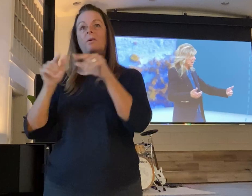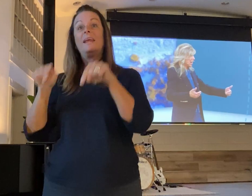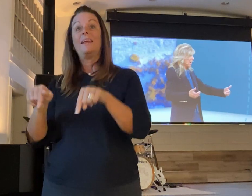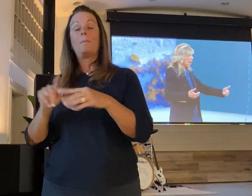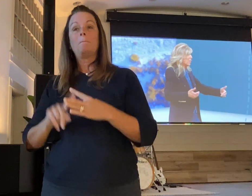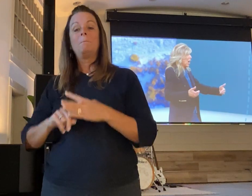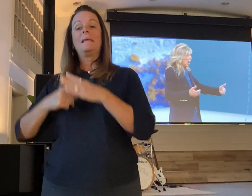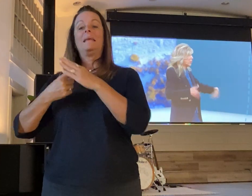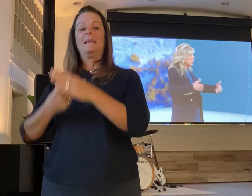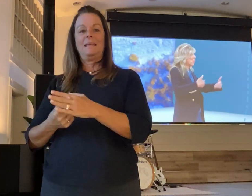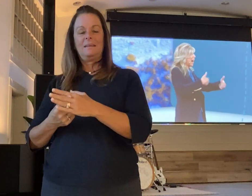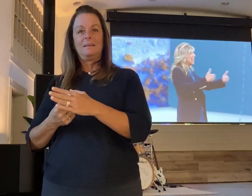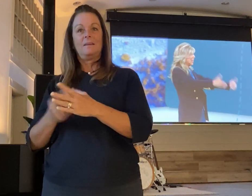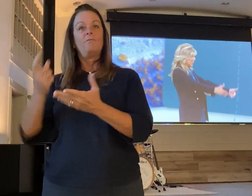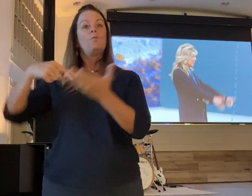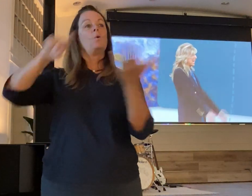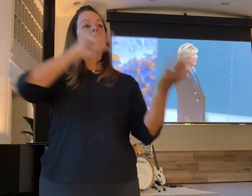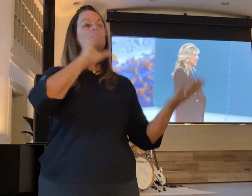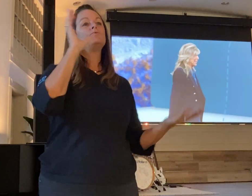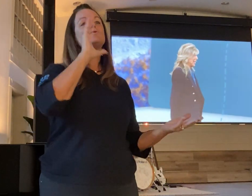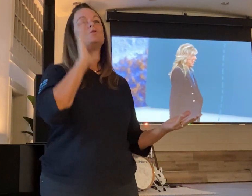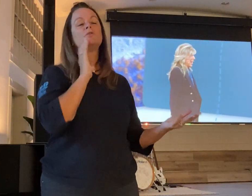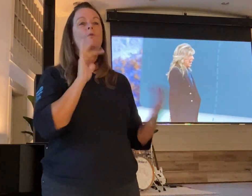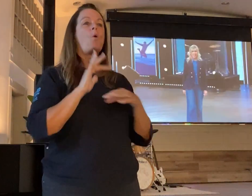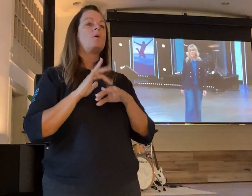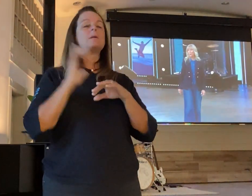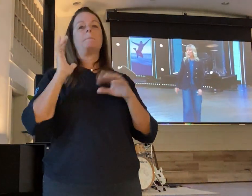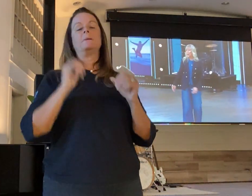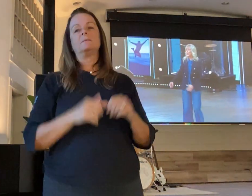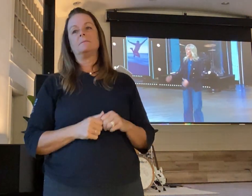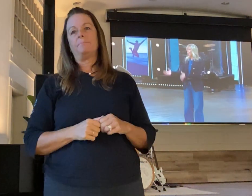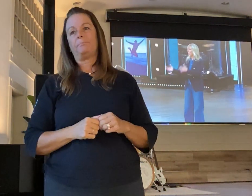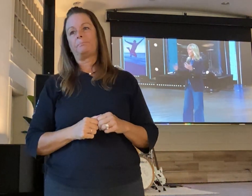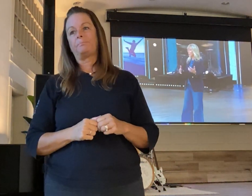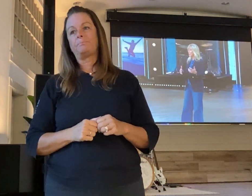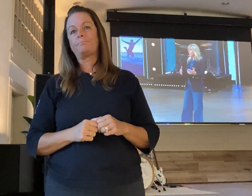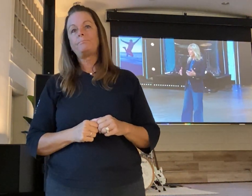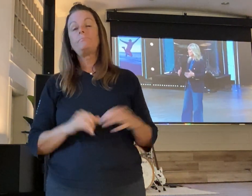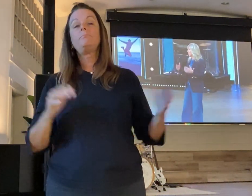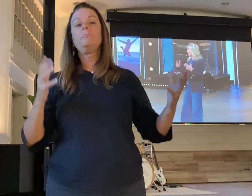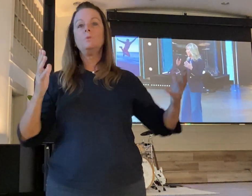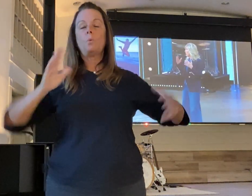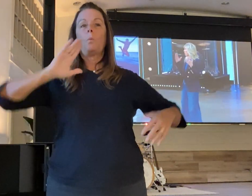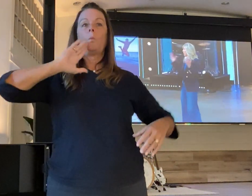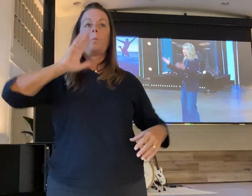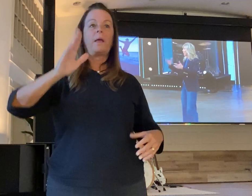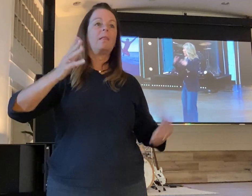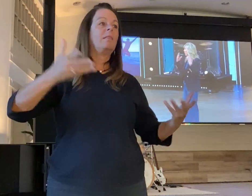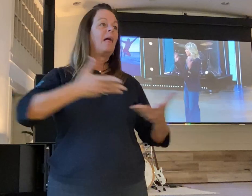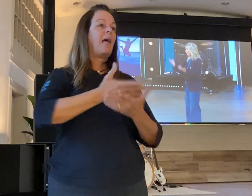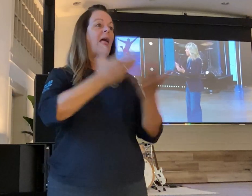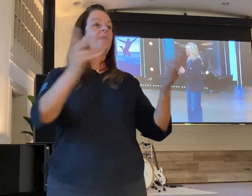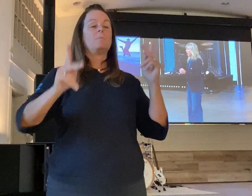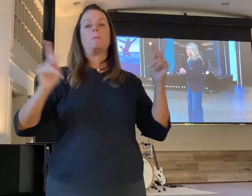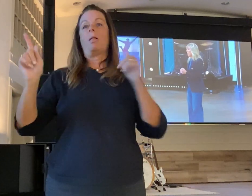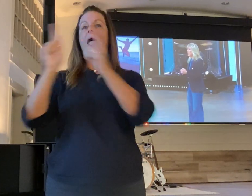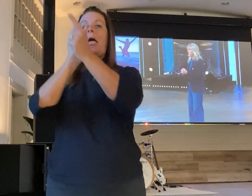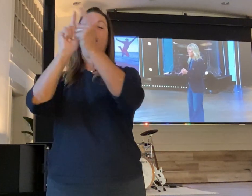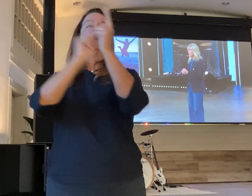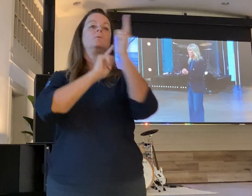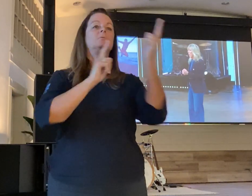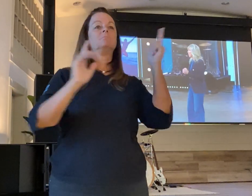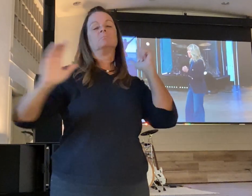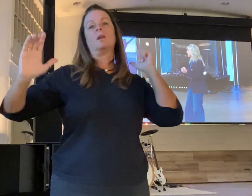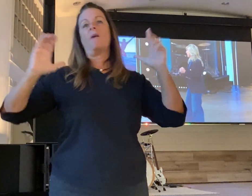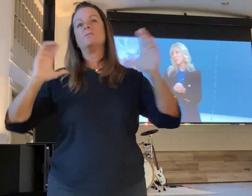the beginning of you mining for some diamonds. And so at all of our campus locations, we got people out there to talk to you, to